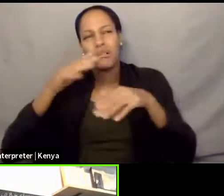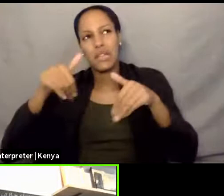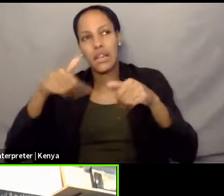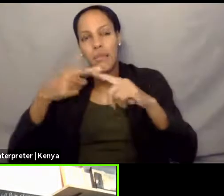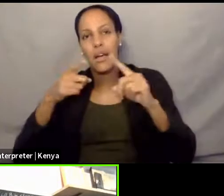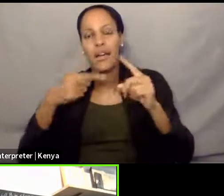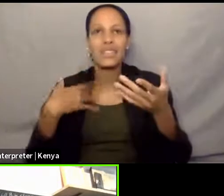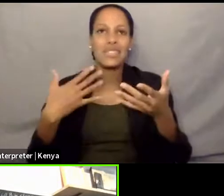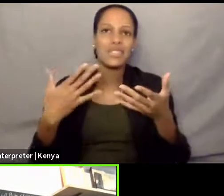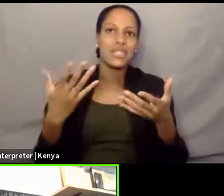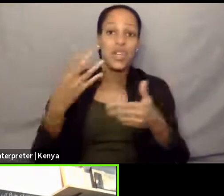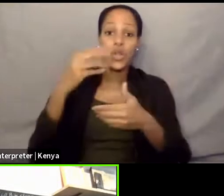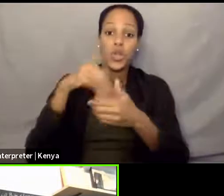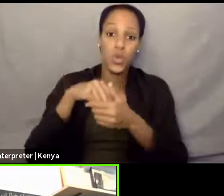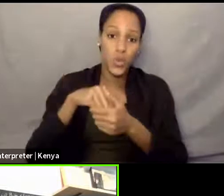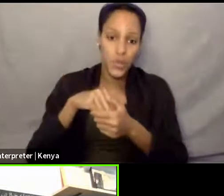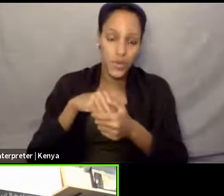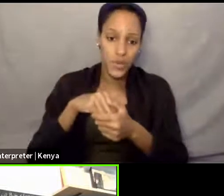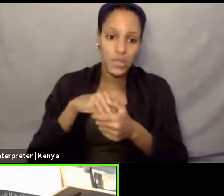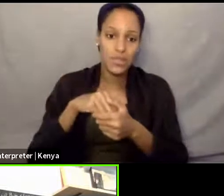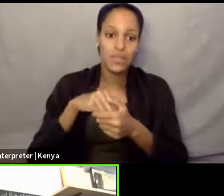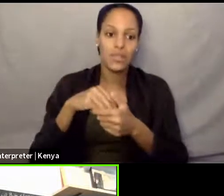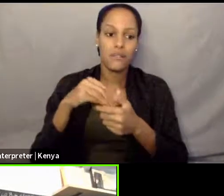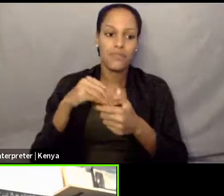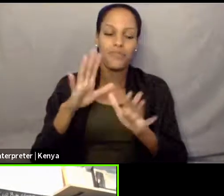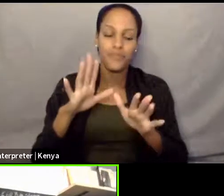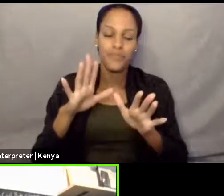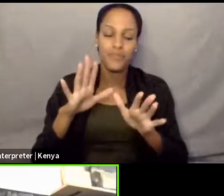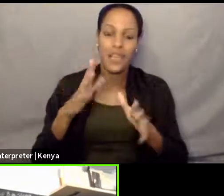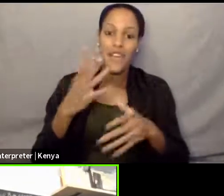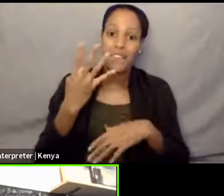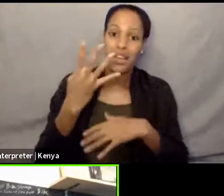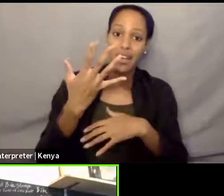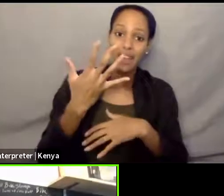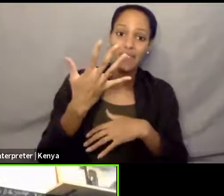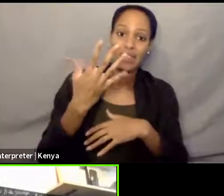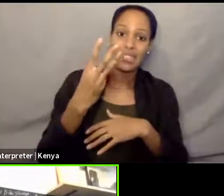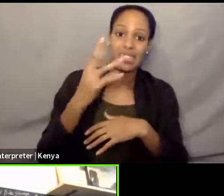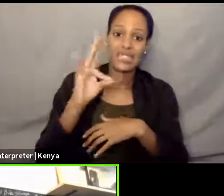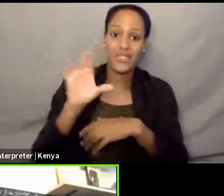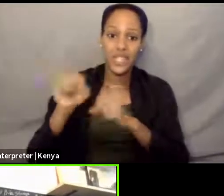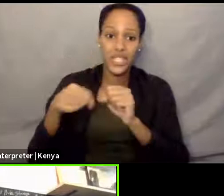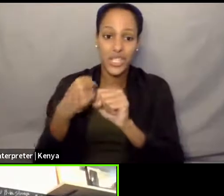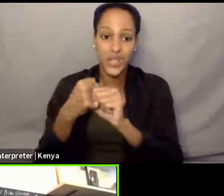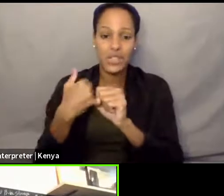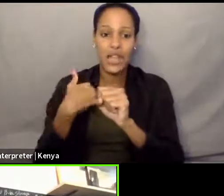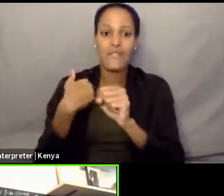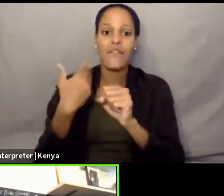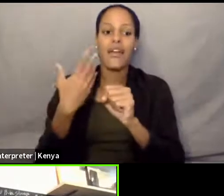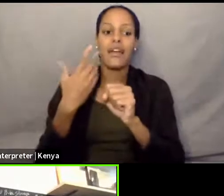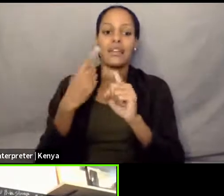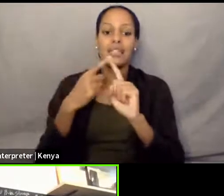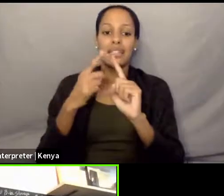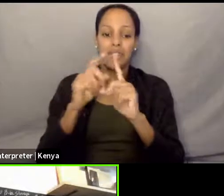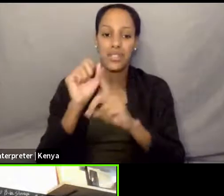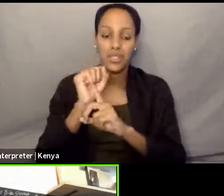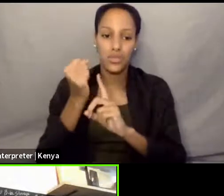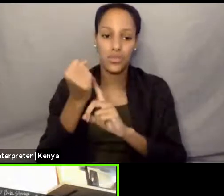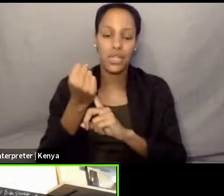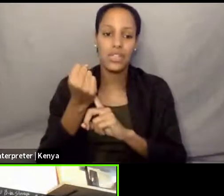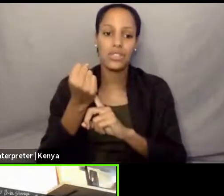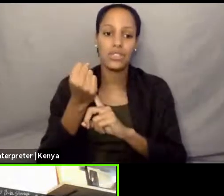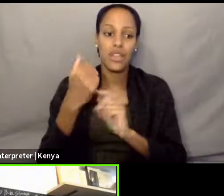of, you know, over the last 5, 6, 7 years, I've had the occasion, I've been lucky enough